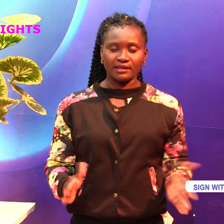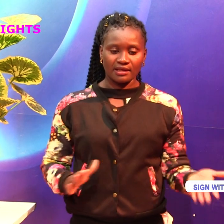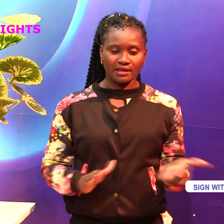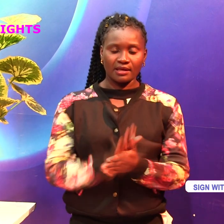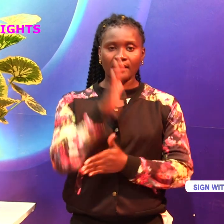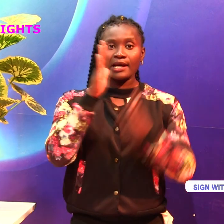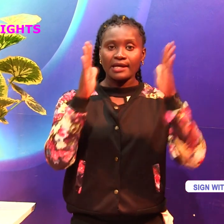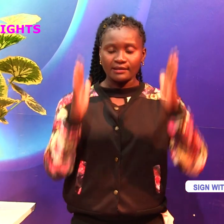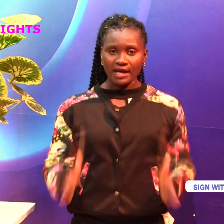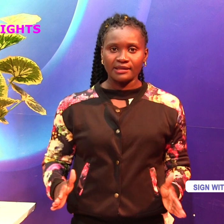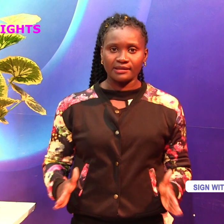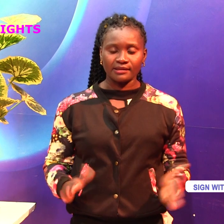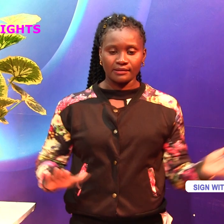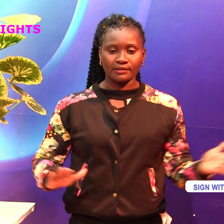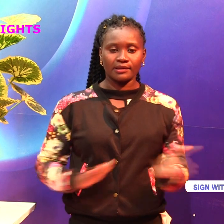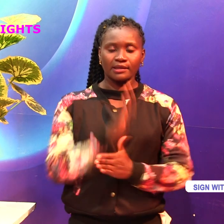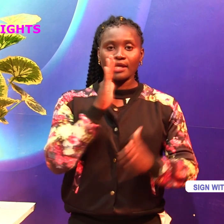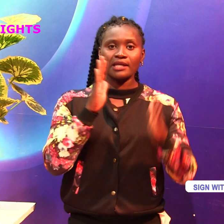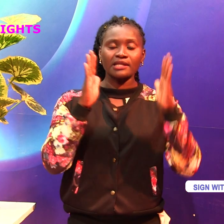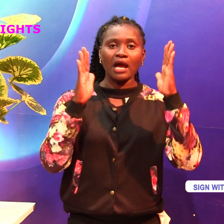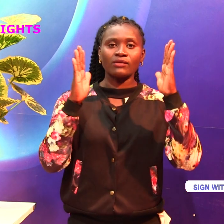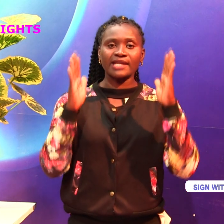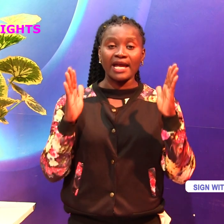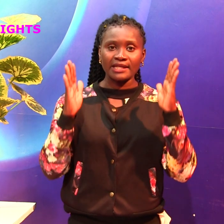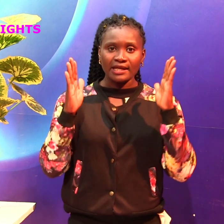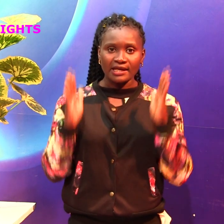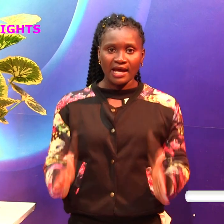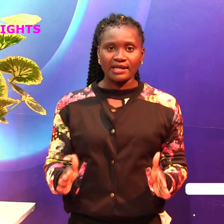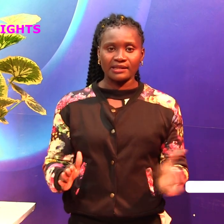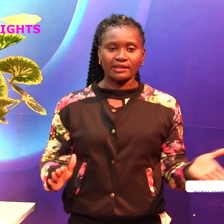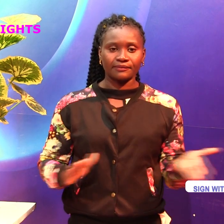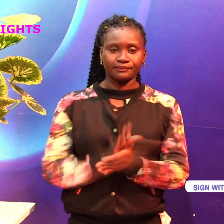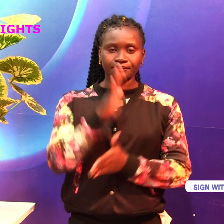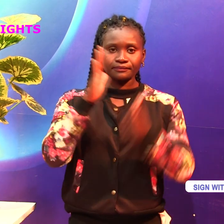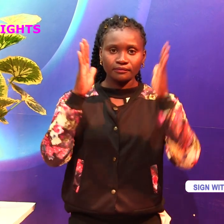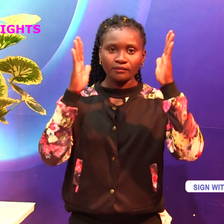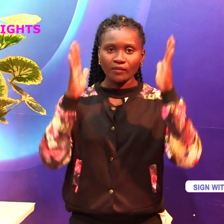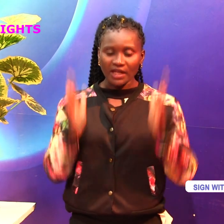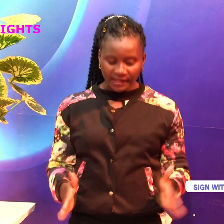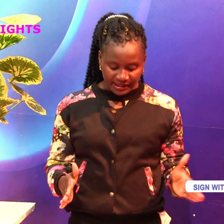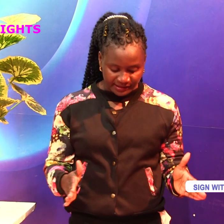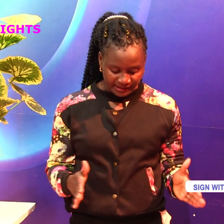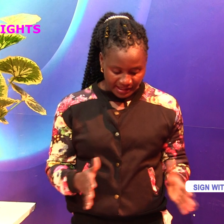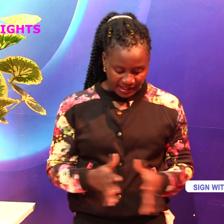Rights, rights. This is how we sign rights. Rights. And